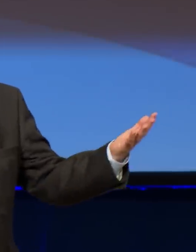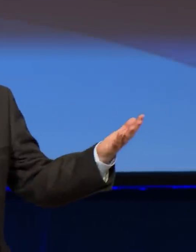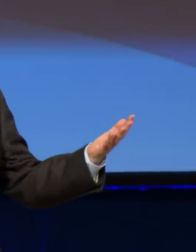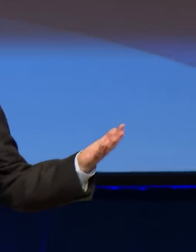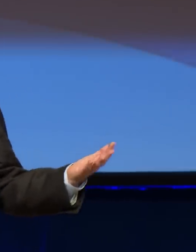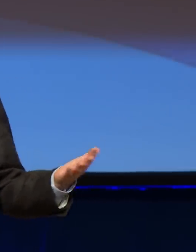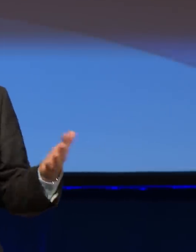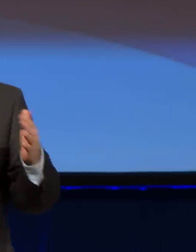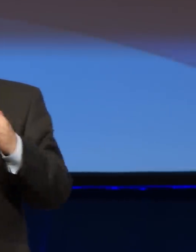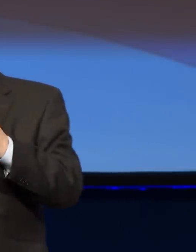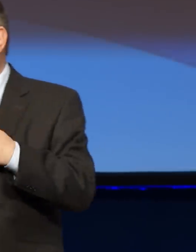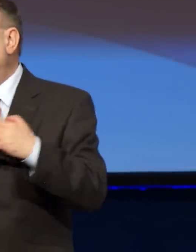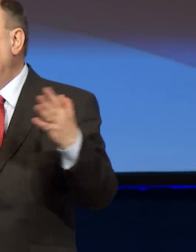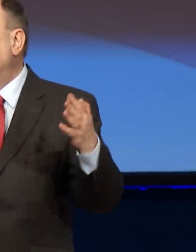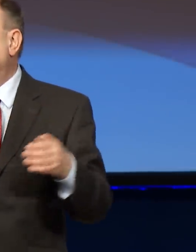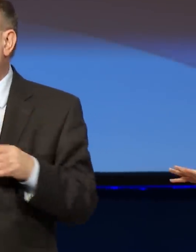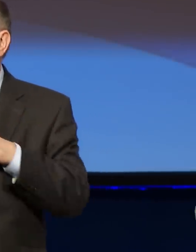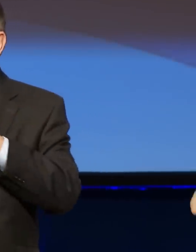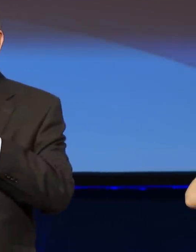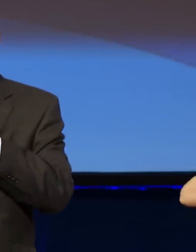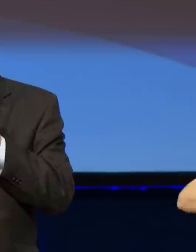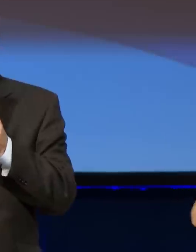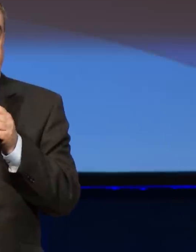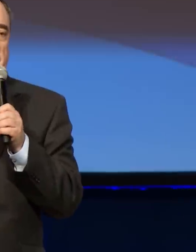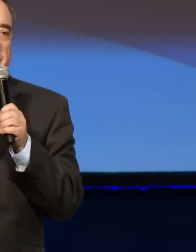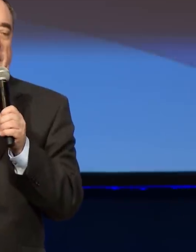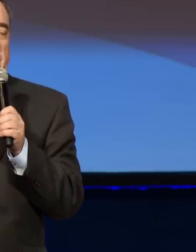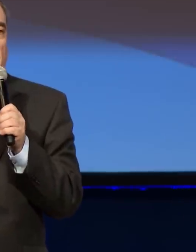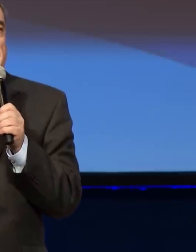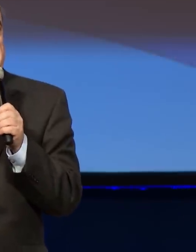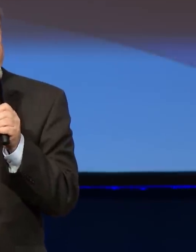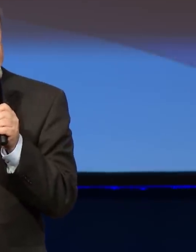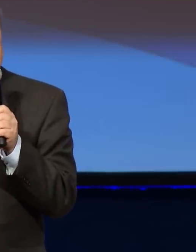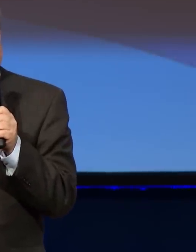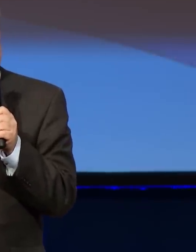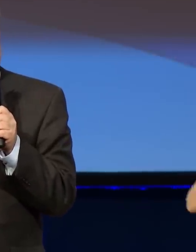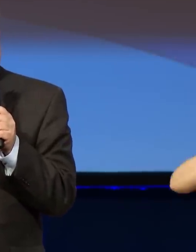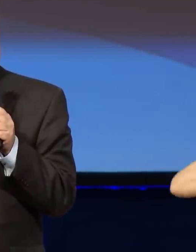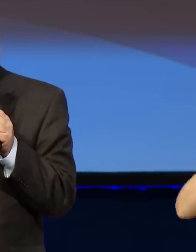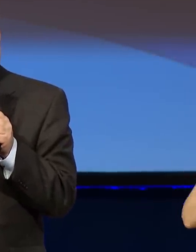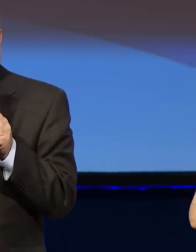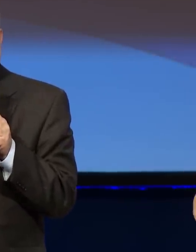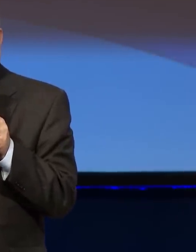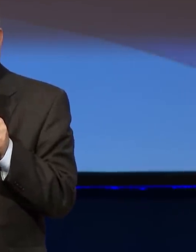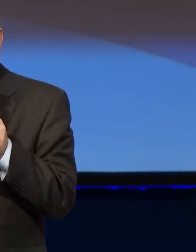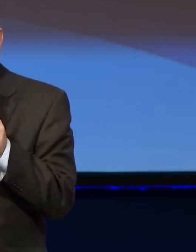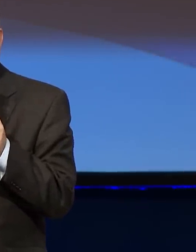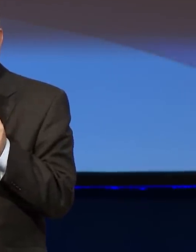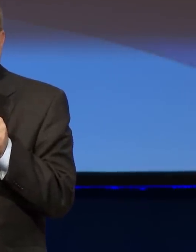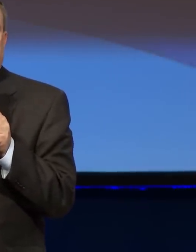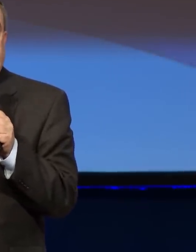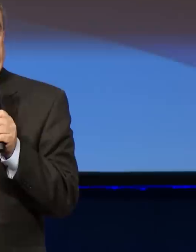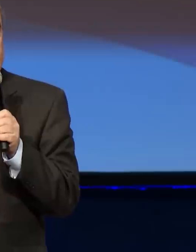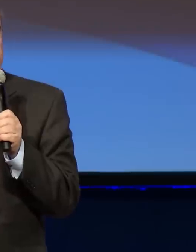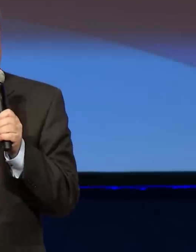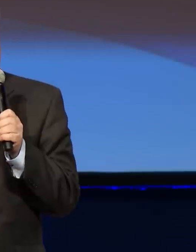This might be broadcast, and I shouldn't be giving advice to the headquarters of the Labour Party or the Tory Party in London, but I'm